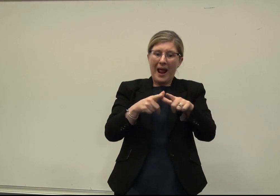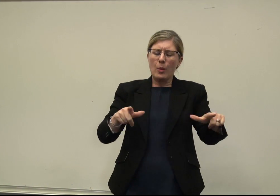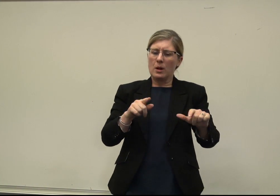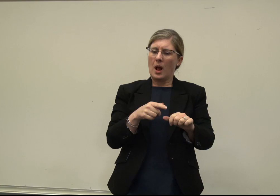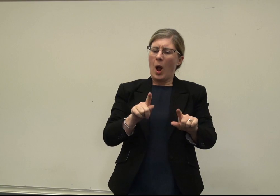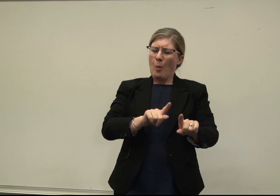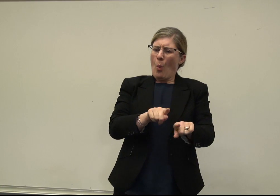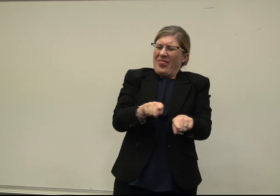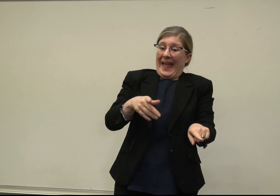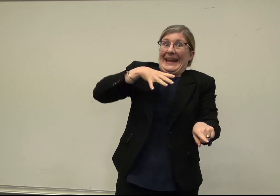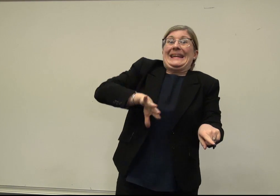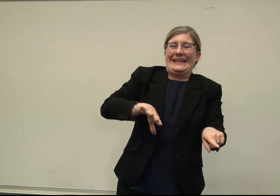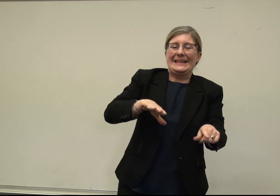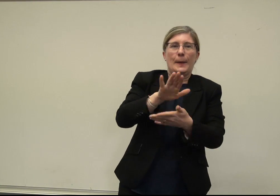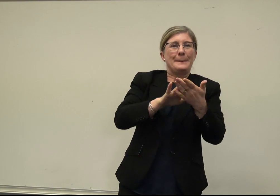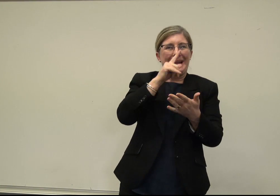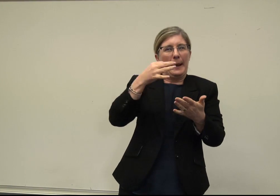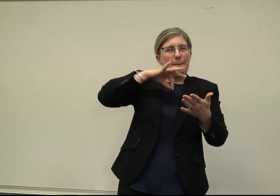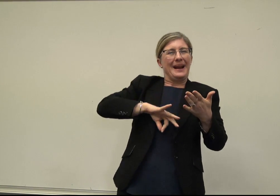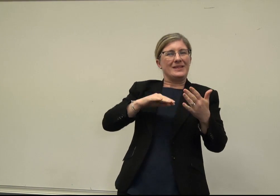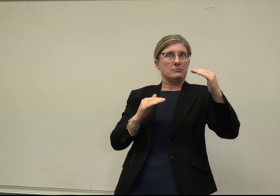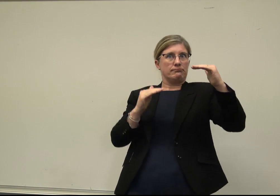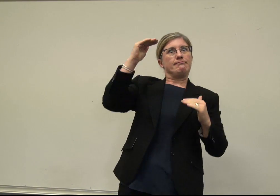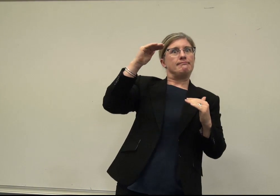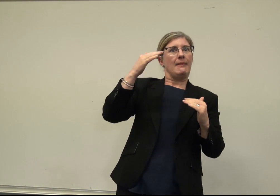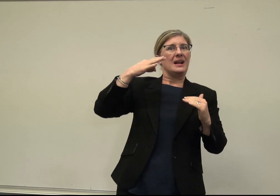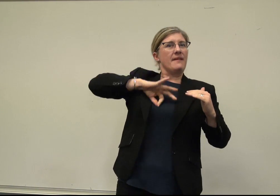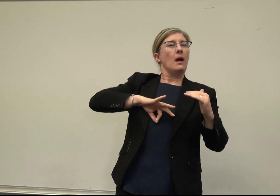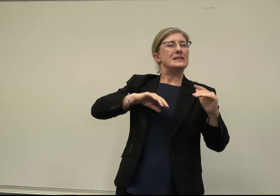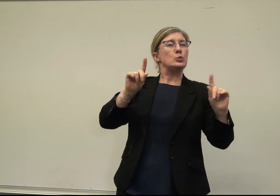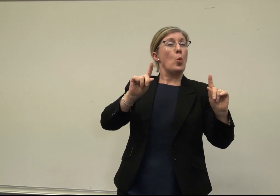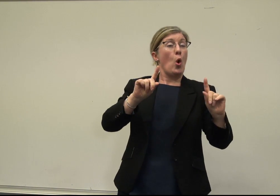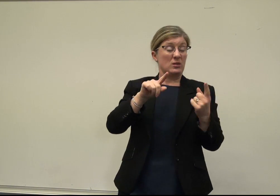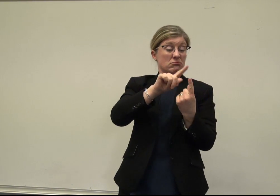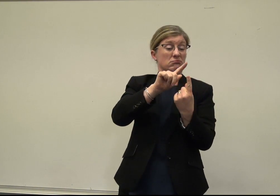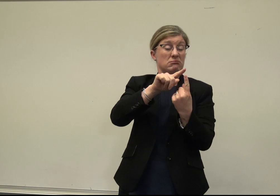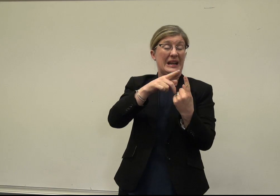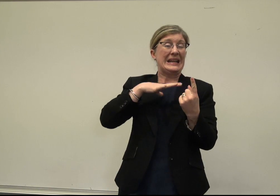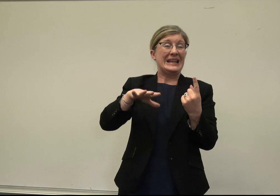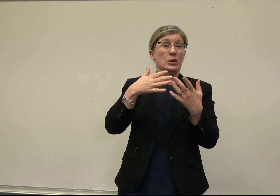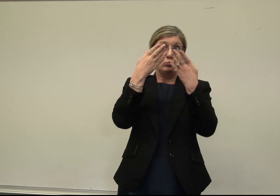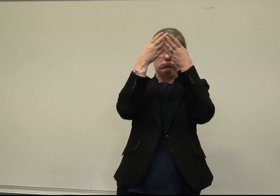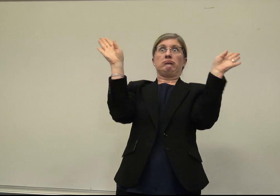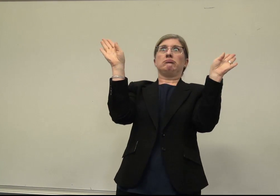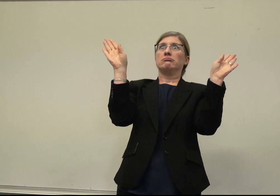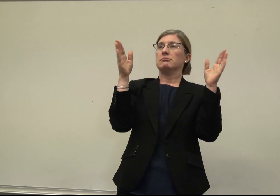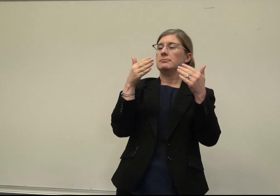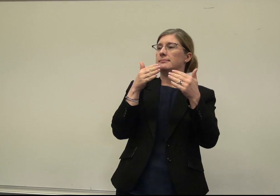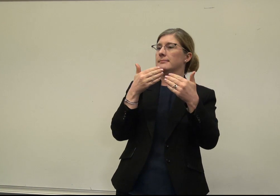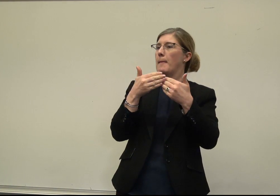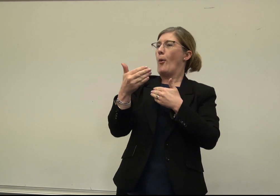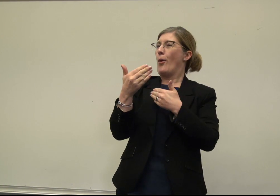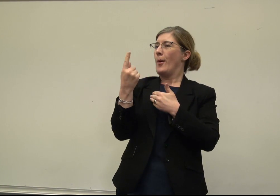advantages? One thing they need is exposure to both languages. So an engagement in